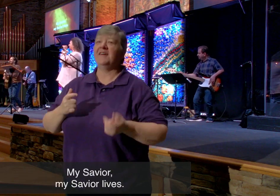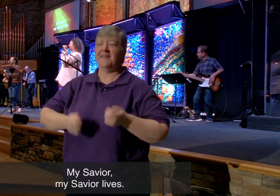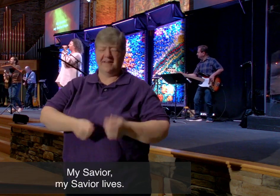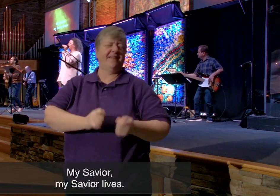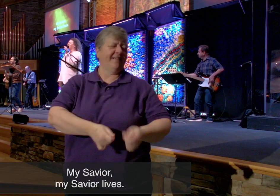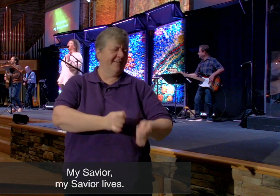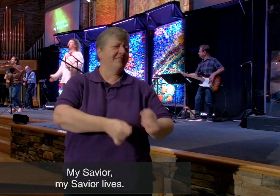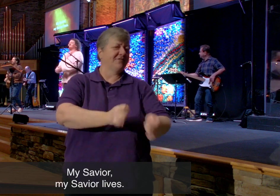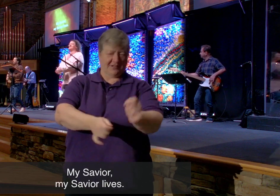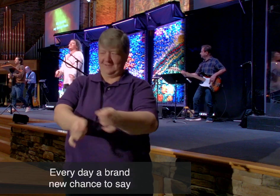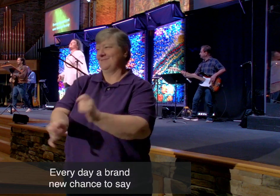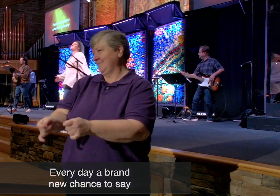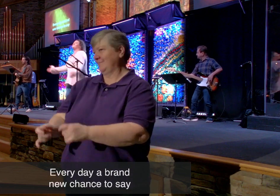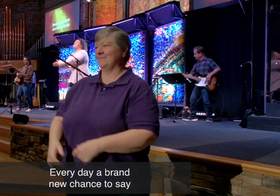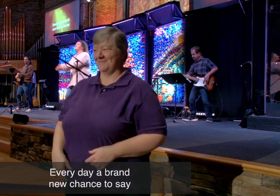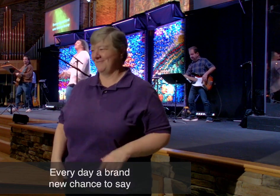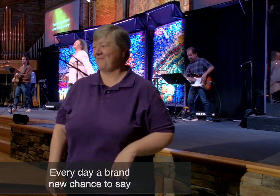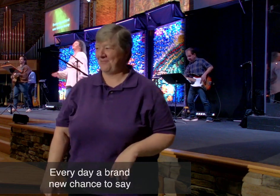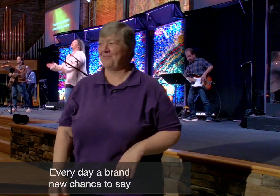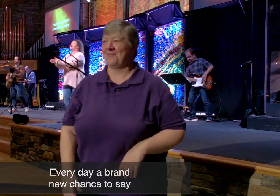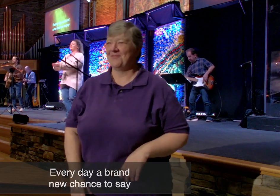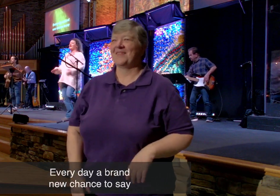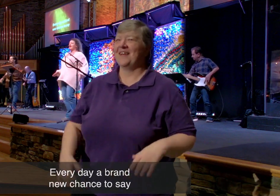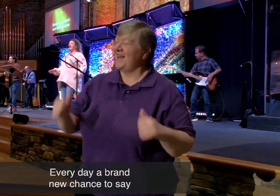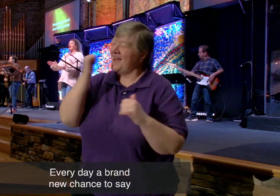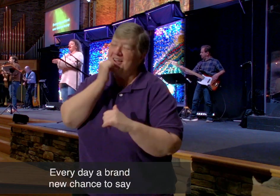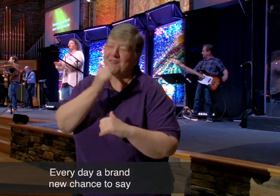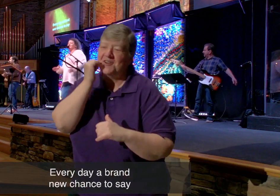My Savior lives.